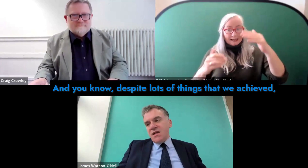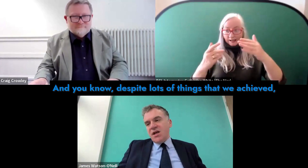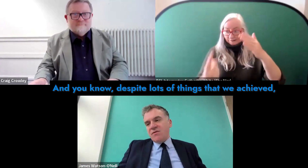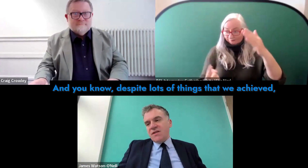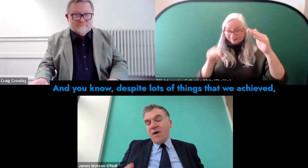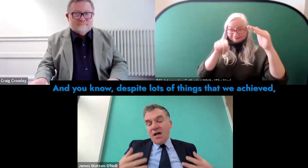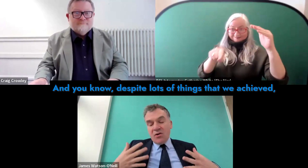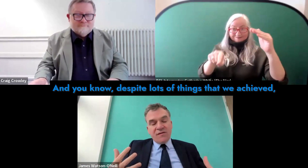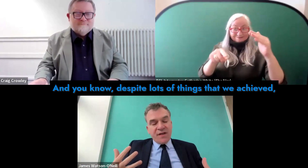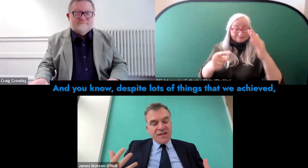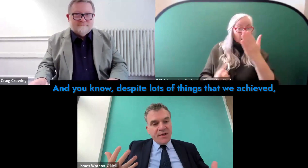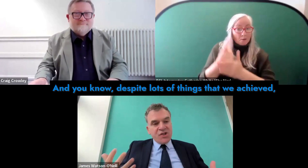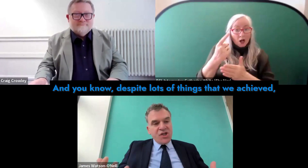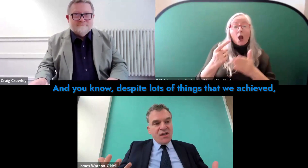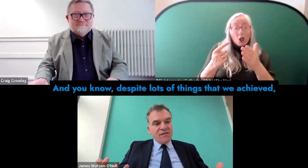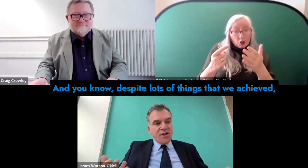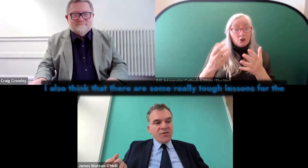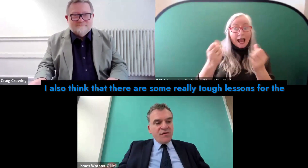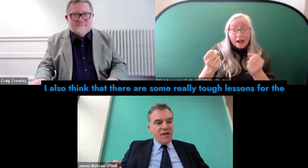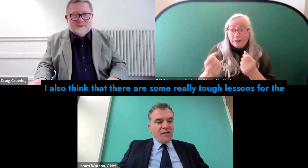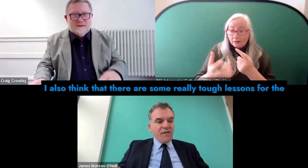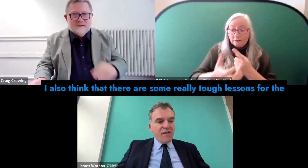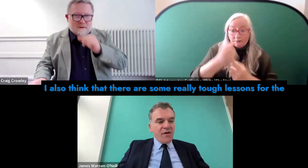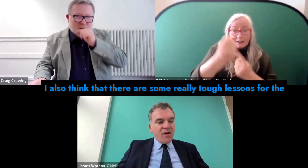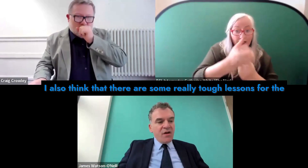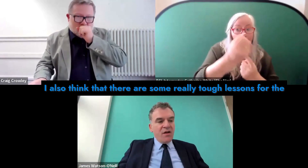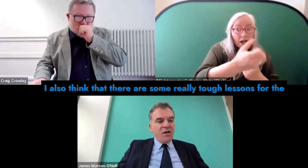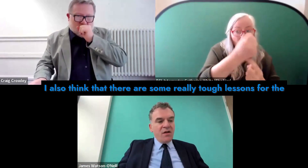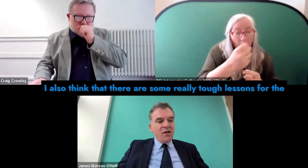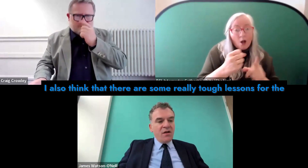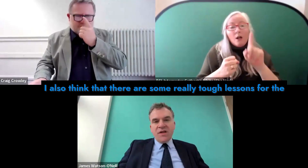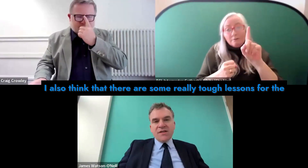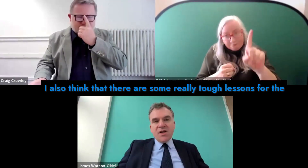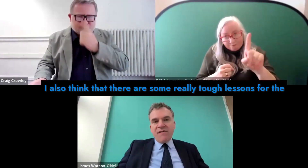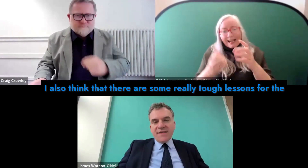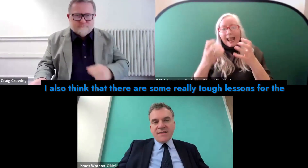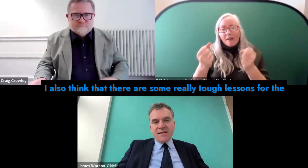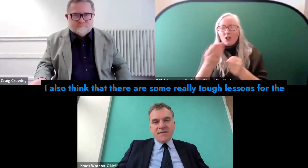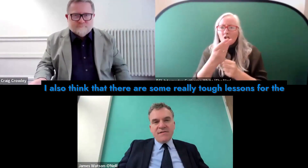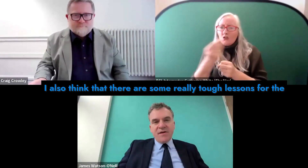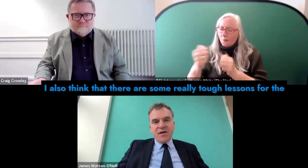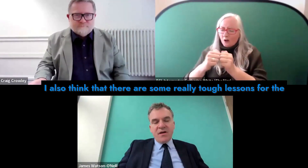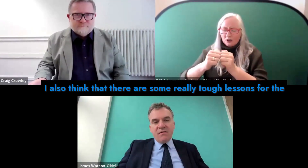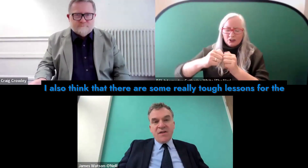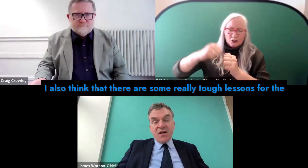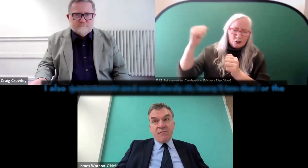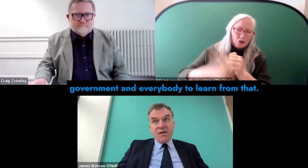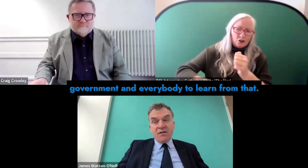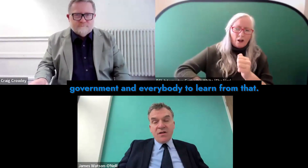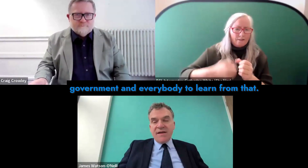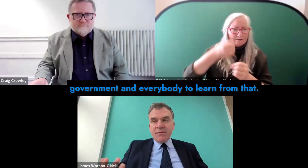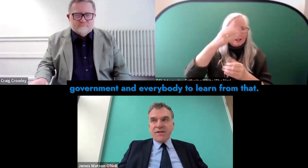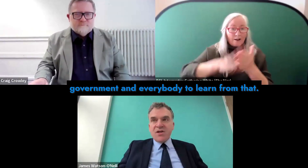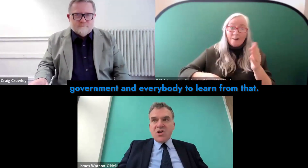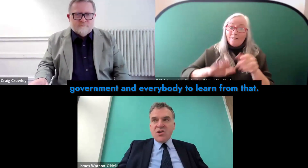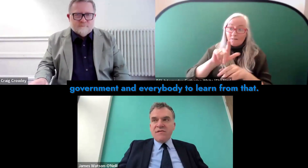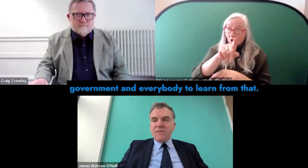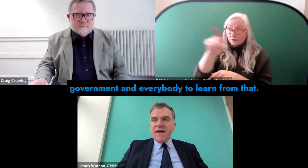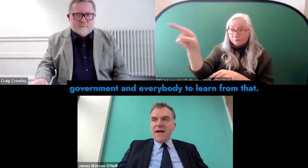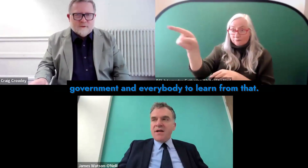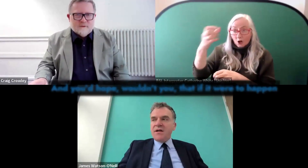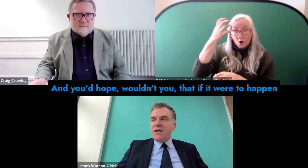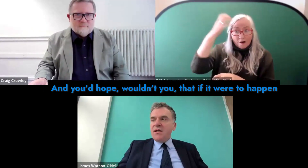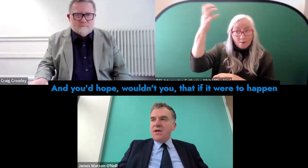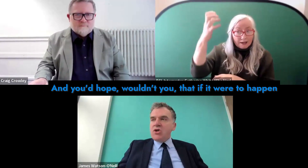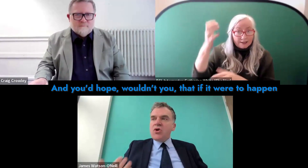And despite lots of things that we achieved, I also think that there are some really tough lessons for the government and everybody to learn